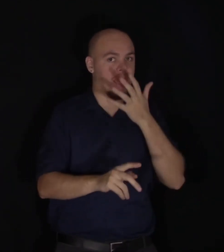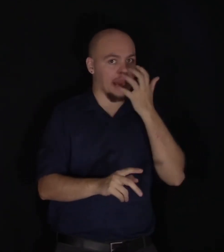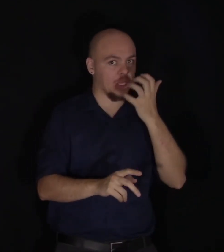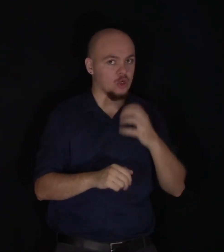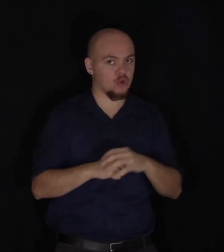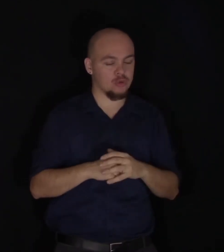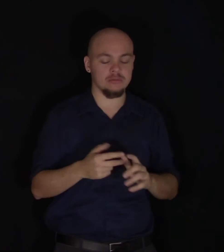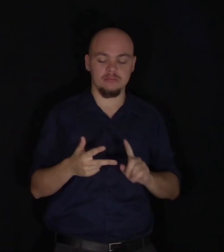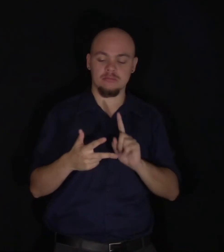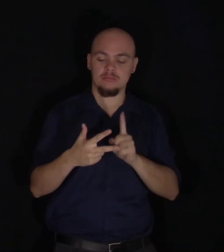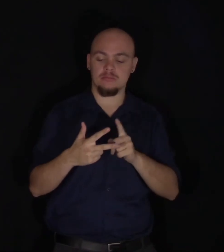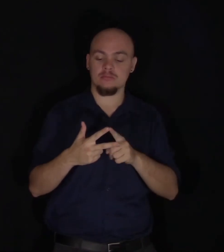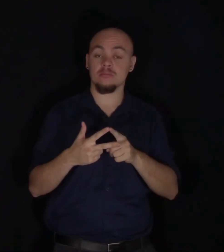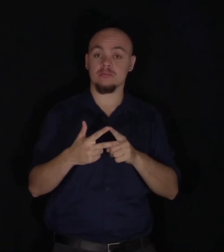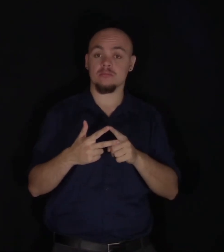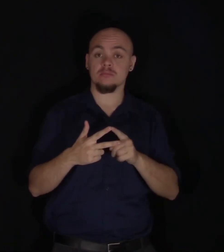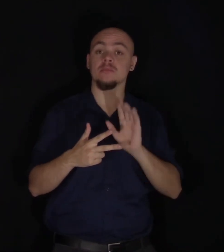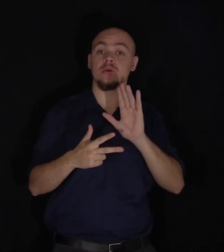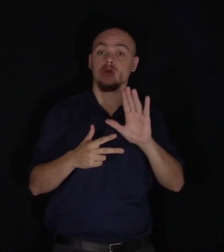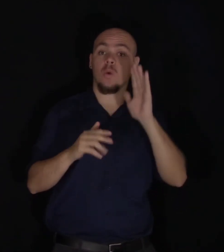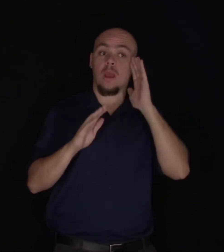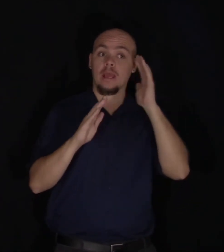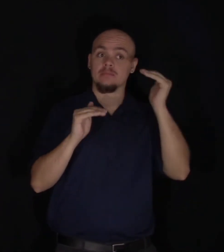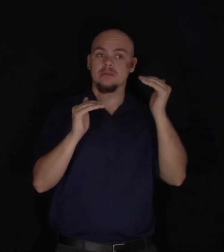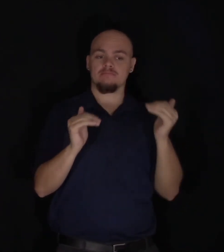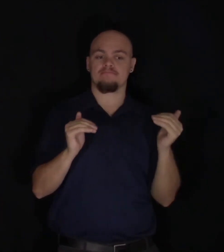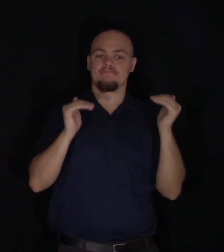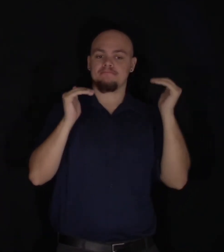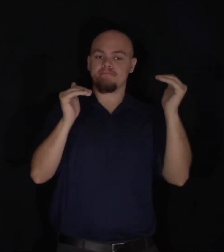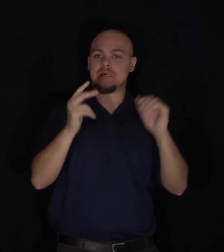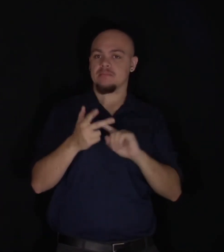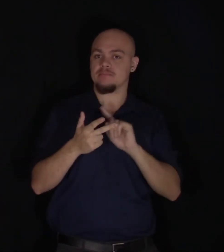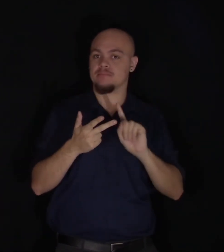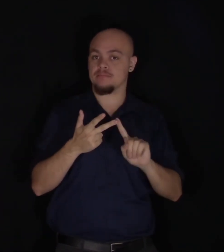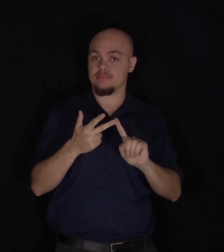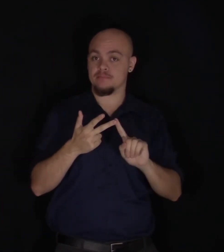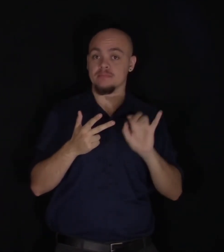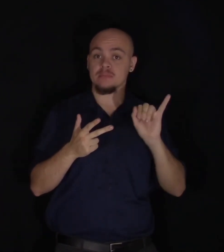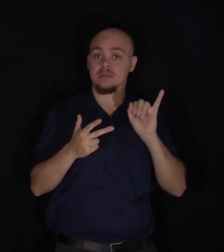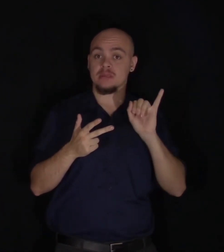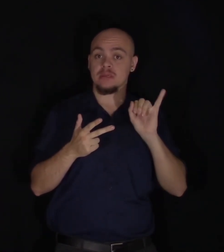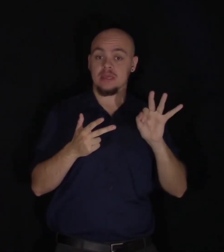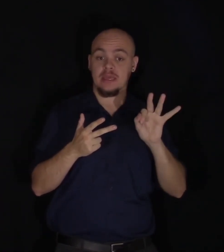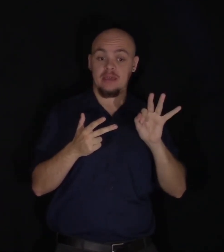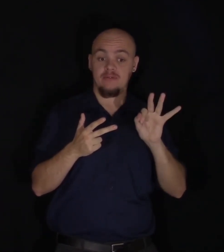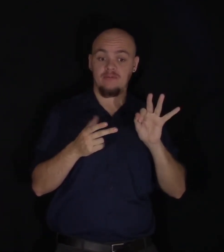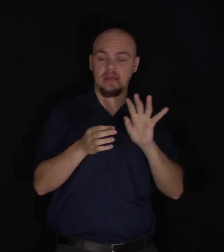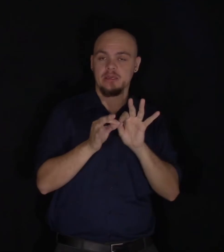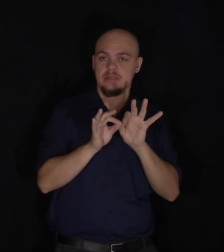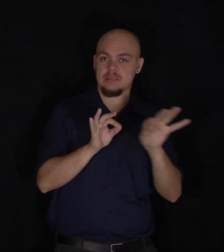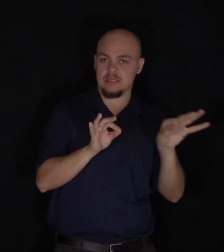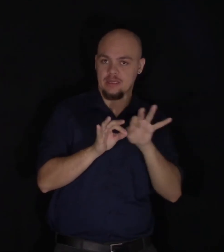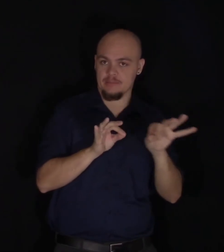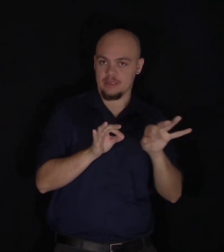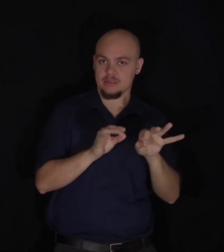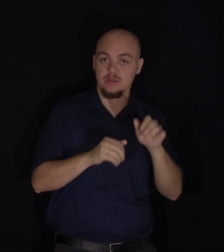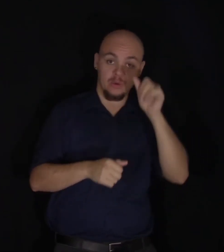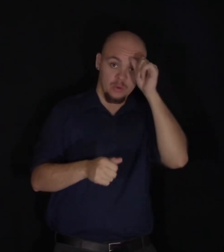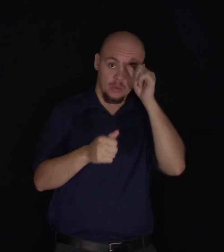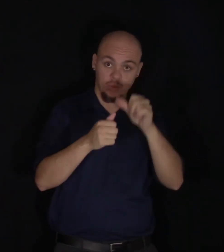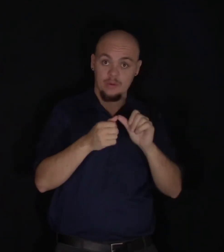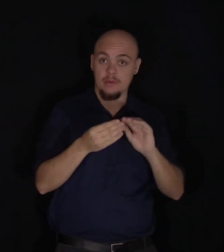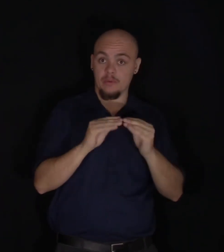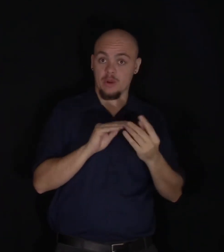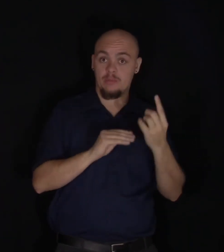2, raising the bar. And step number 3, I would love it if statements. To remember step number